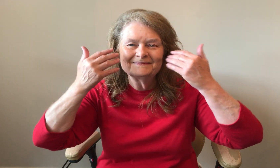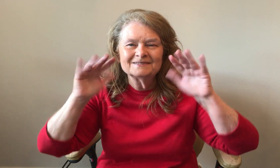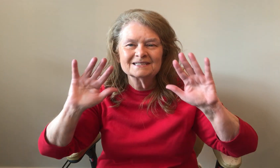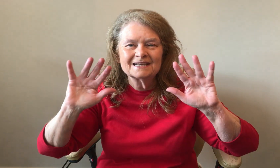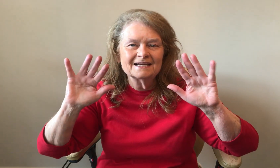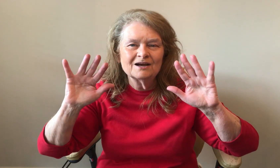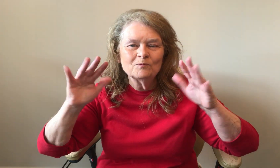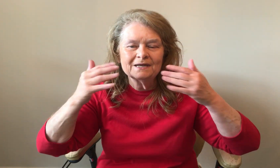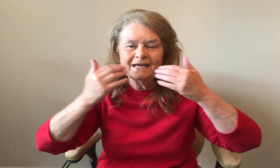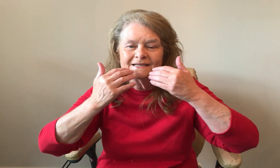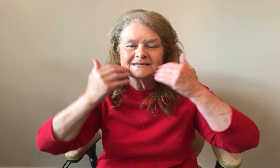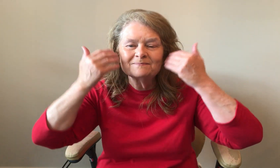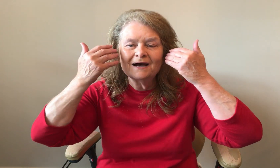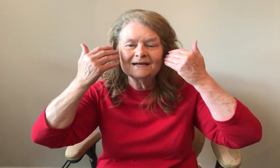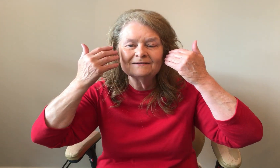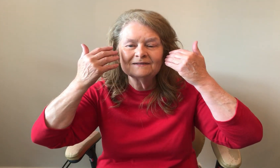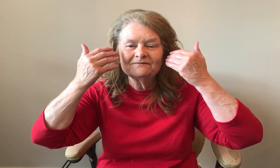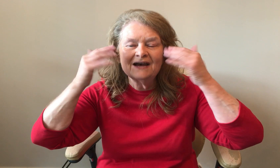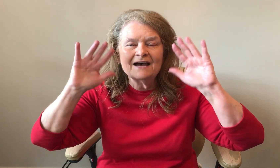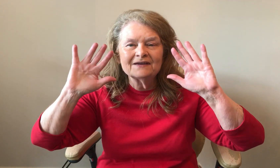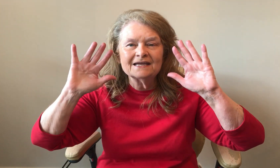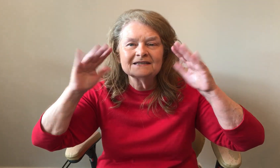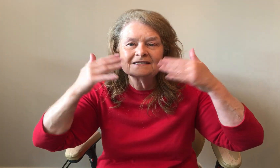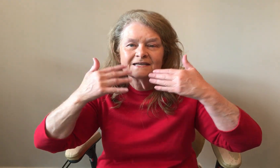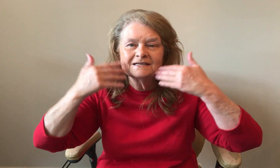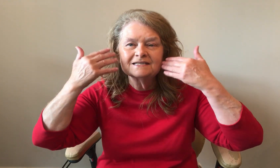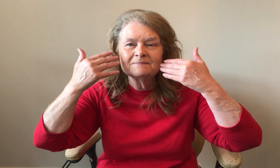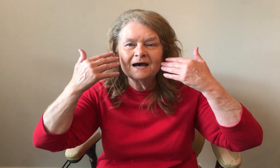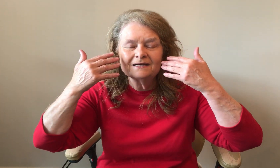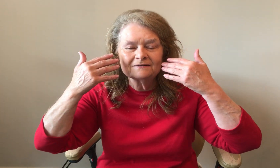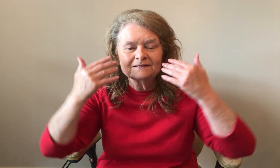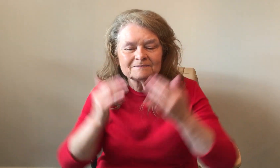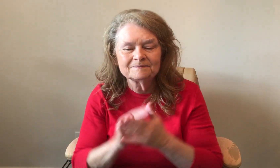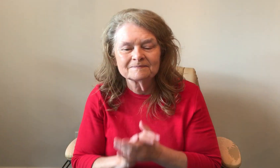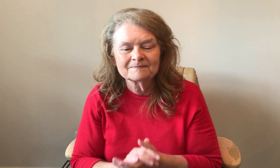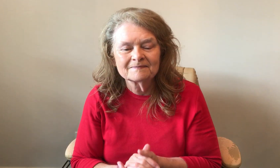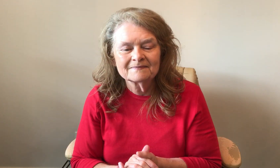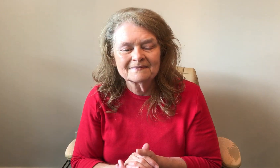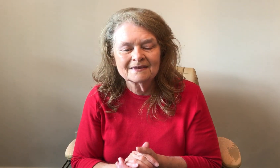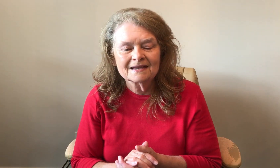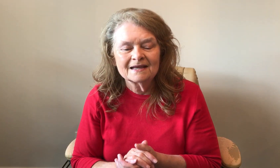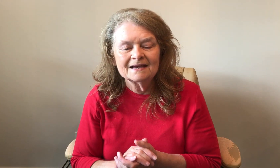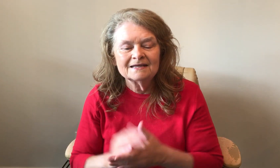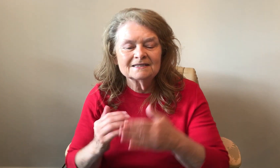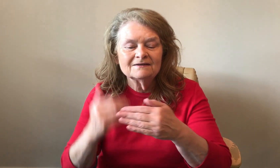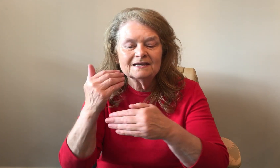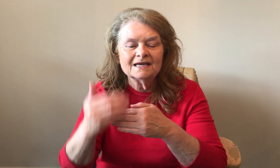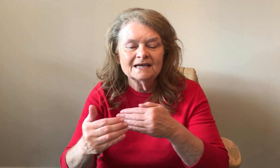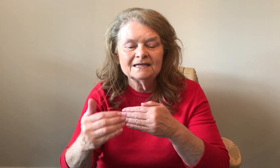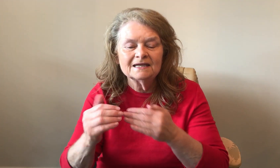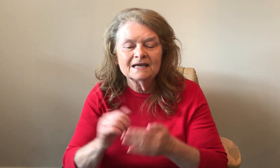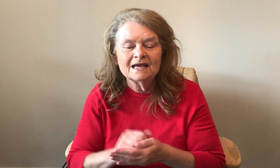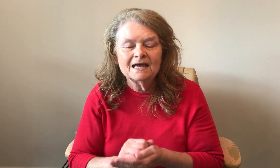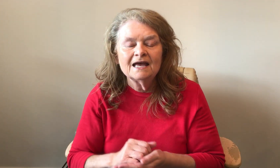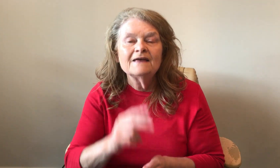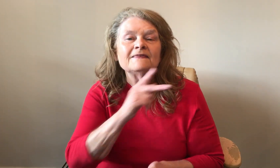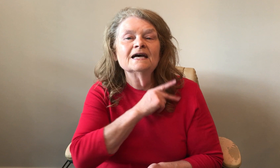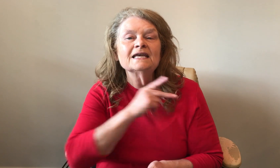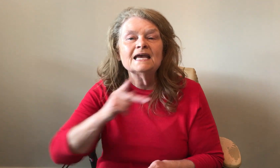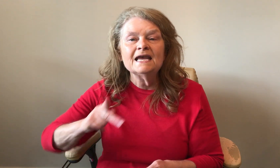just like open hands, smiled, 5 hands, smiled. So again, the